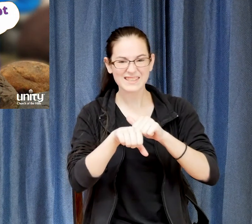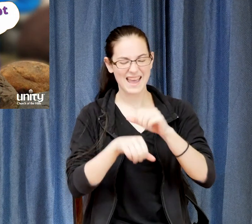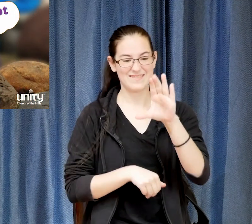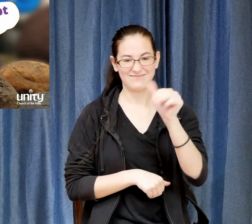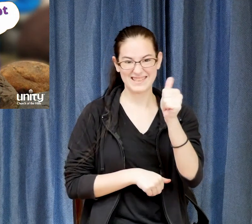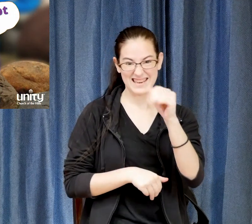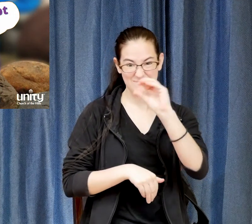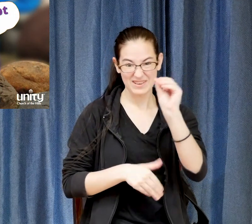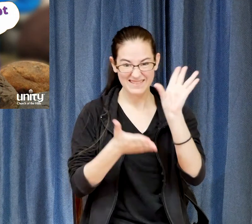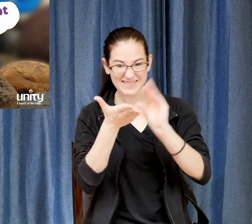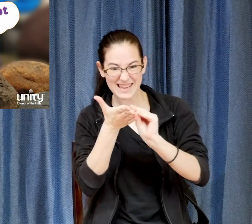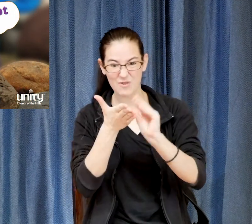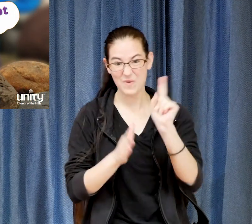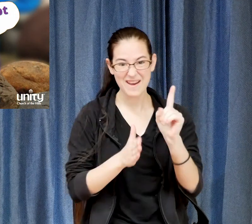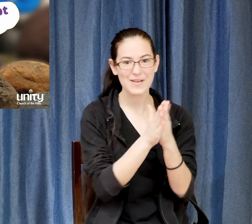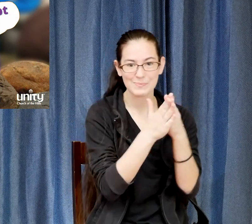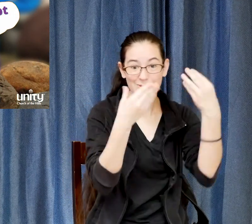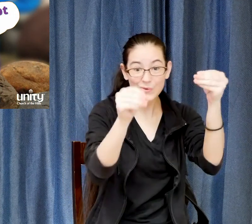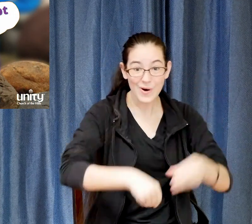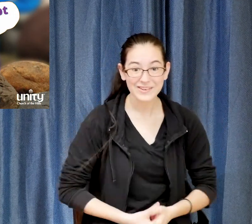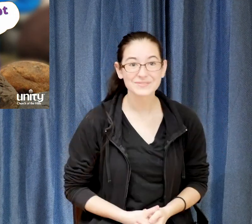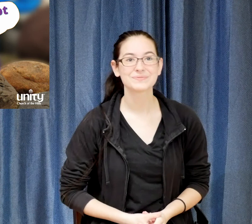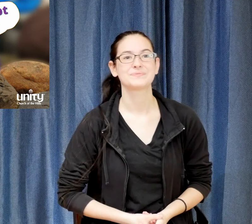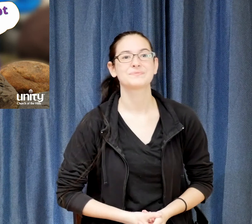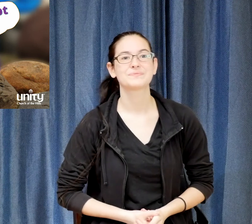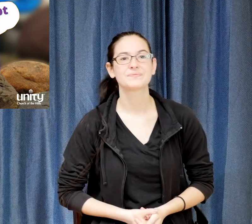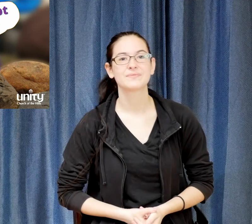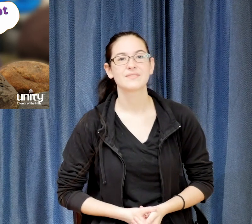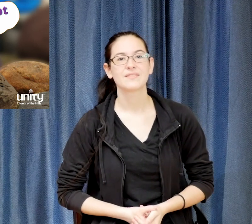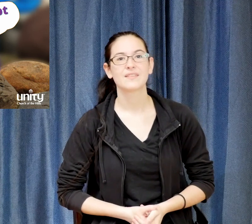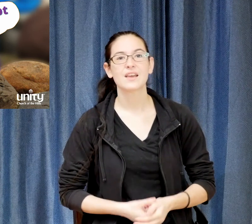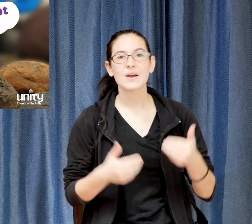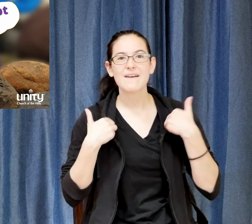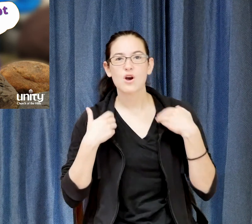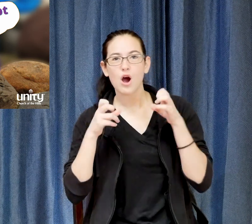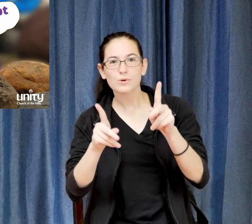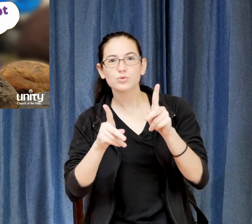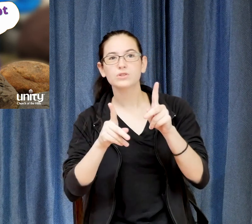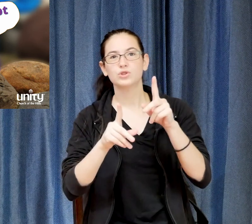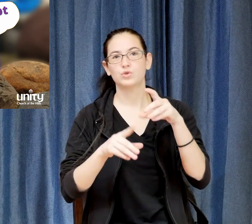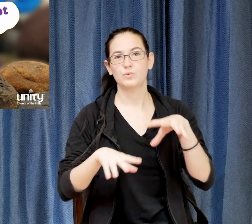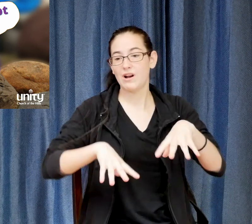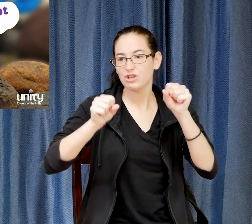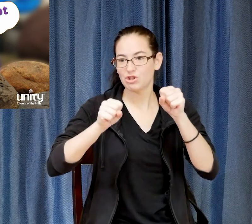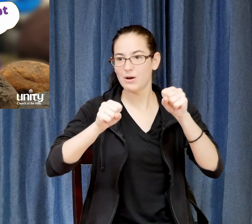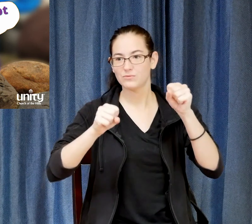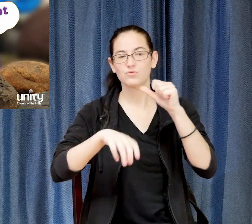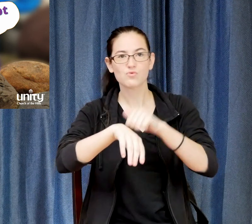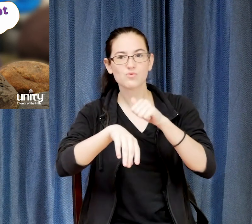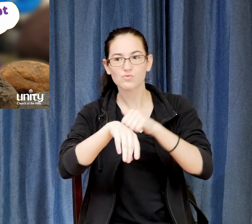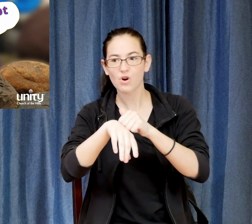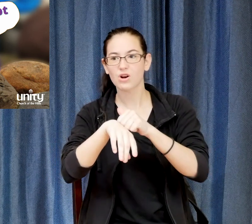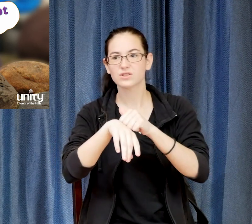In October, you'll have an opportunity to adopt rocks like Rockford, whose life got off to a rocky start